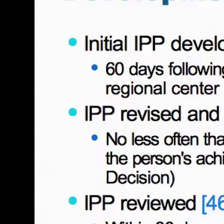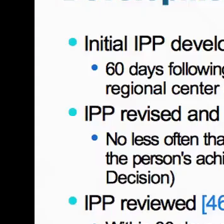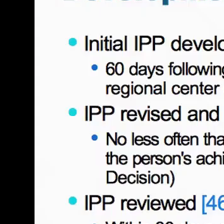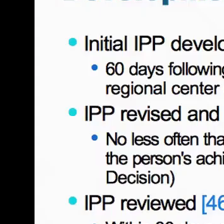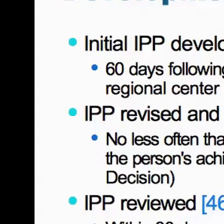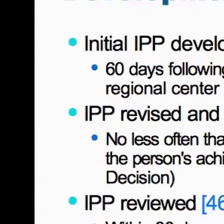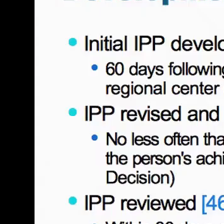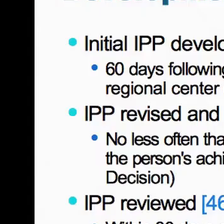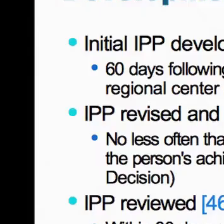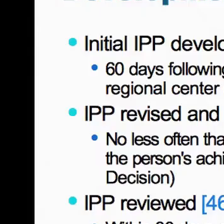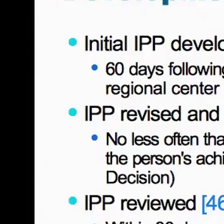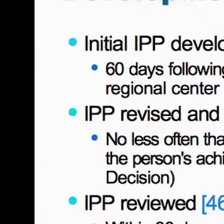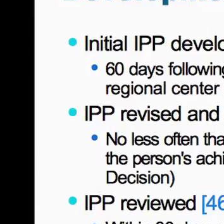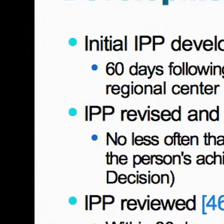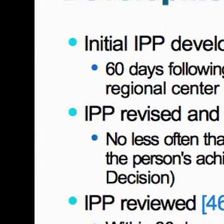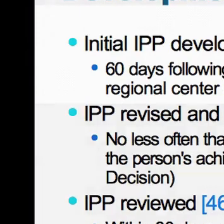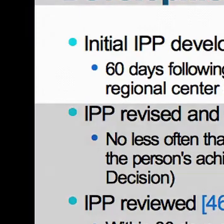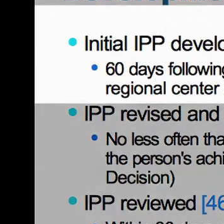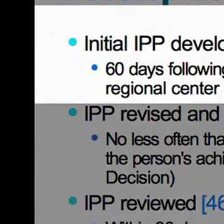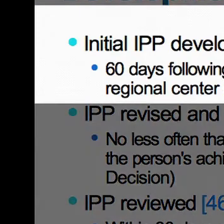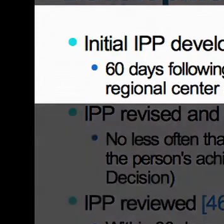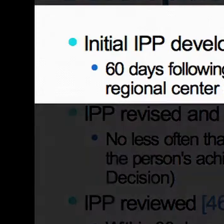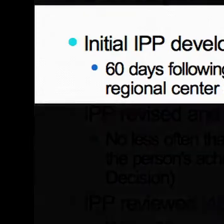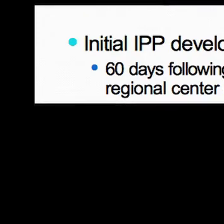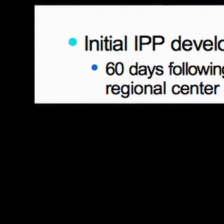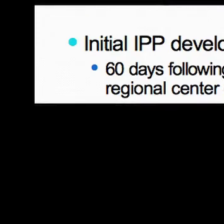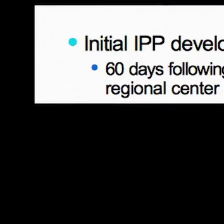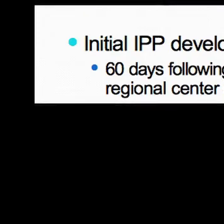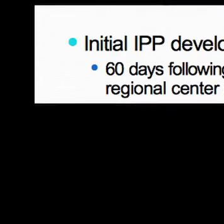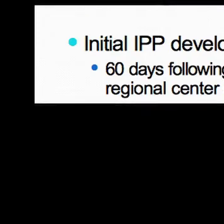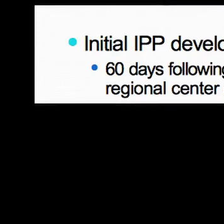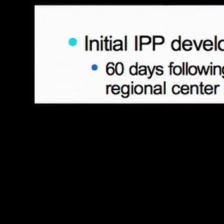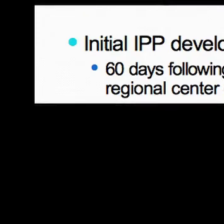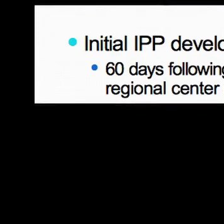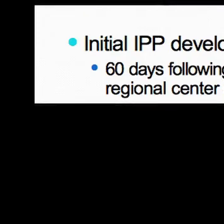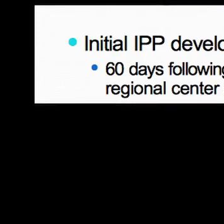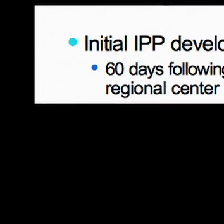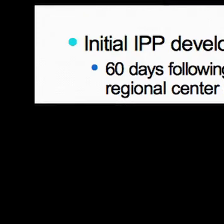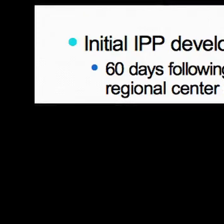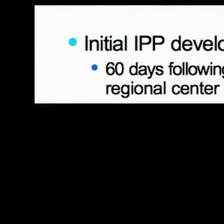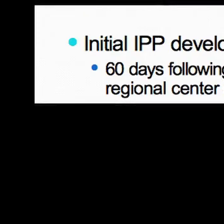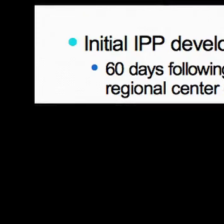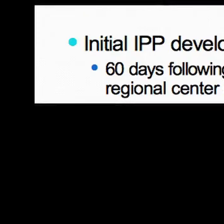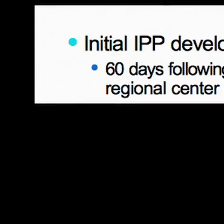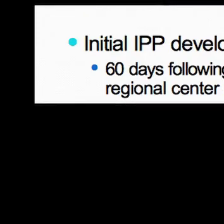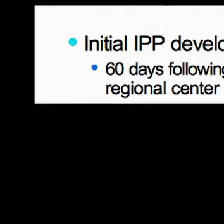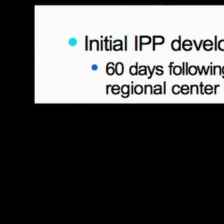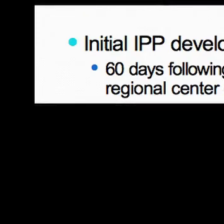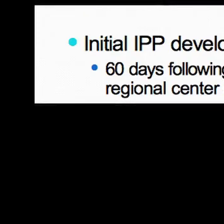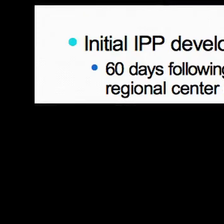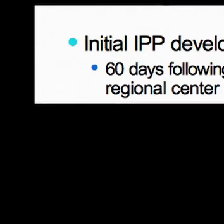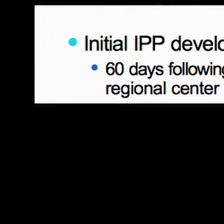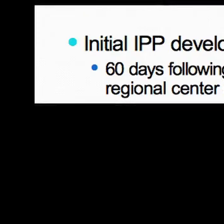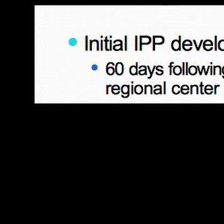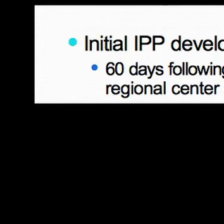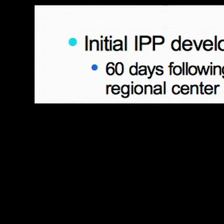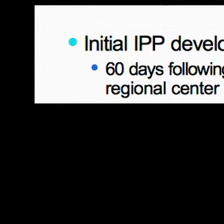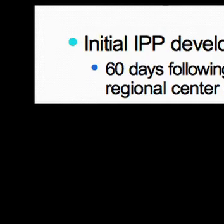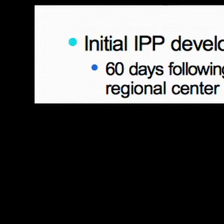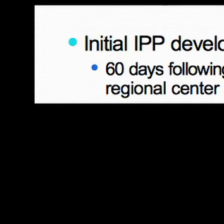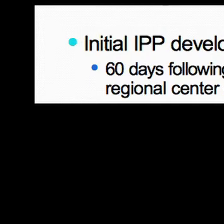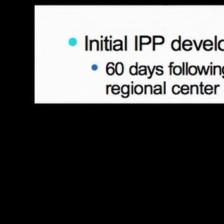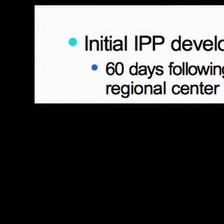progress. The review cycle, initially when someone's brand new to the regional center, within 60 days they get their